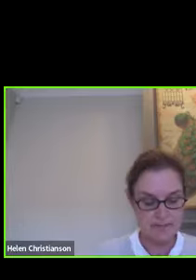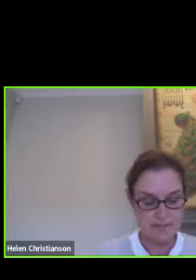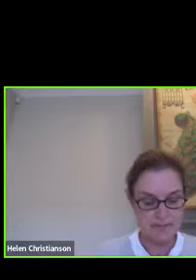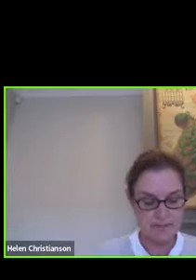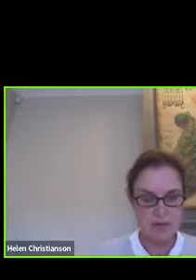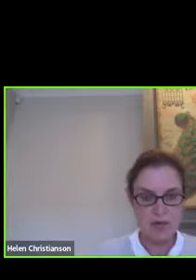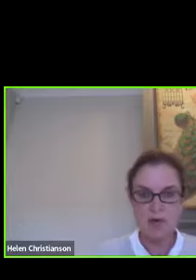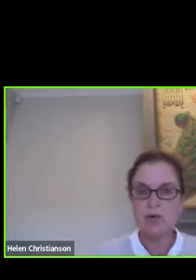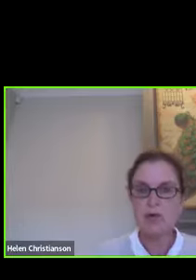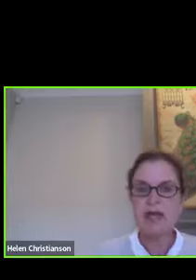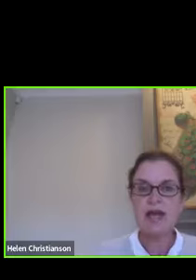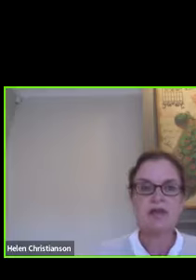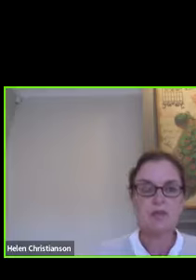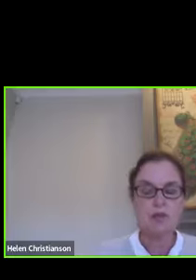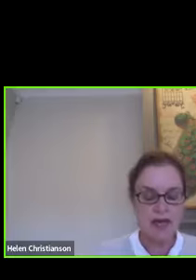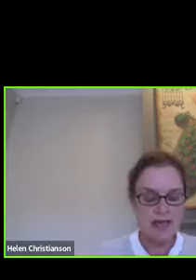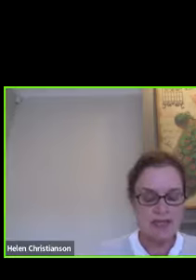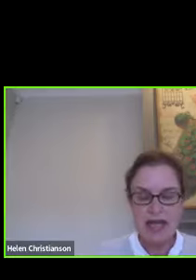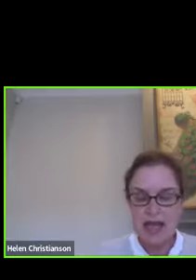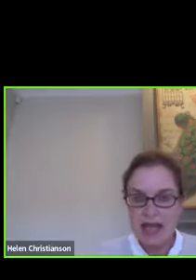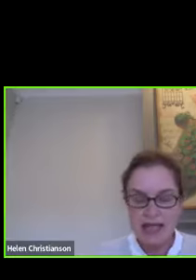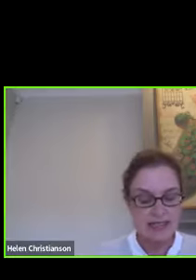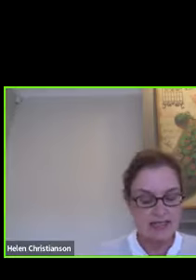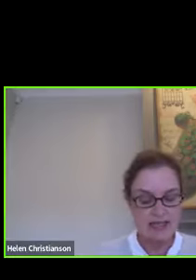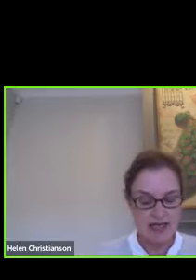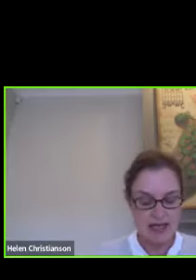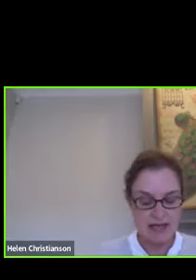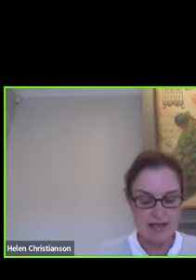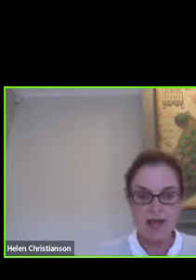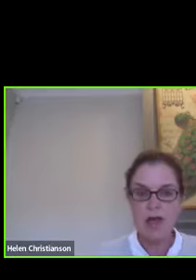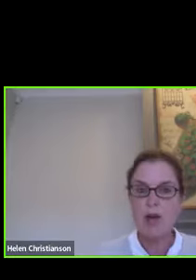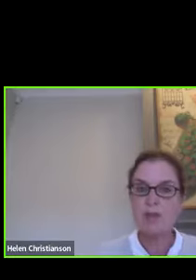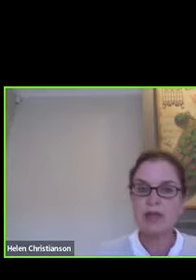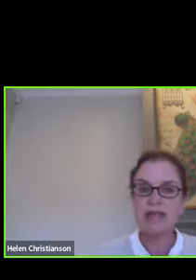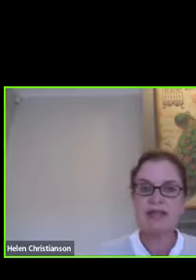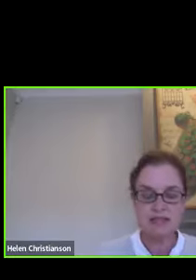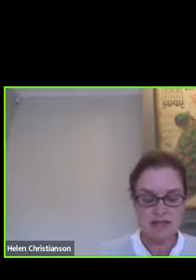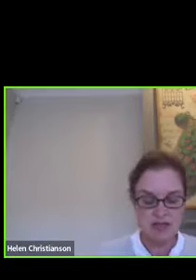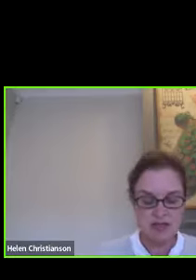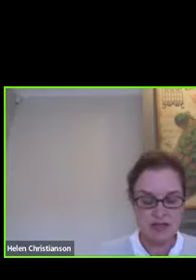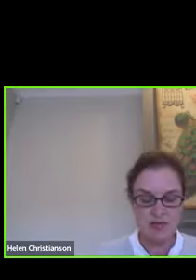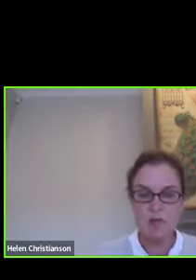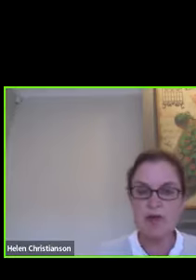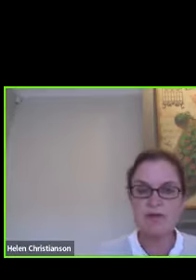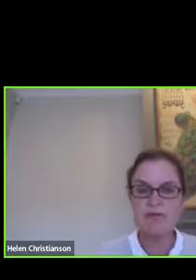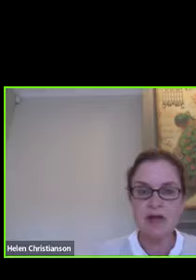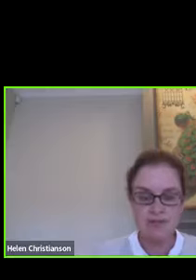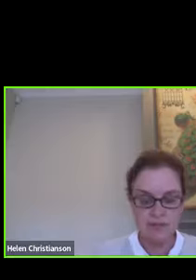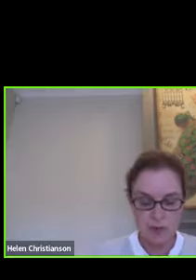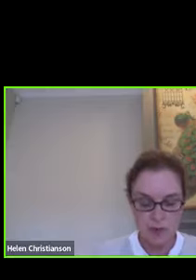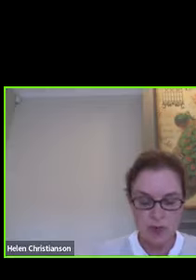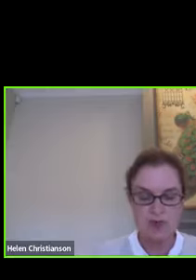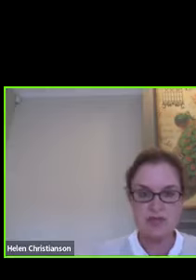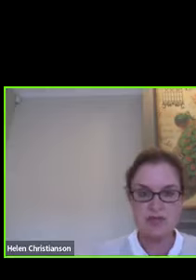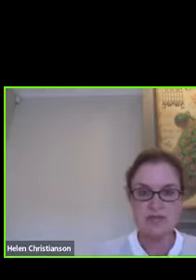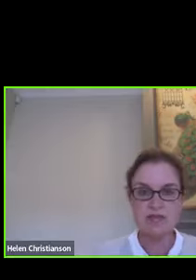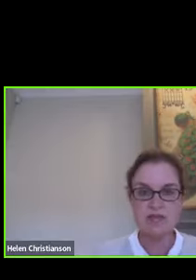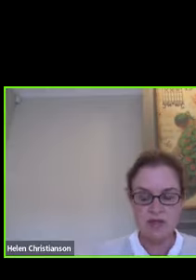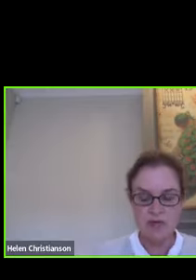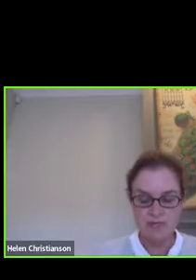Ableism. Create without any delay a police-styled 105